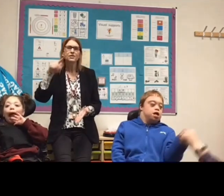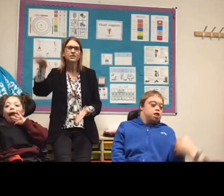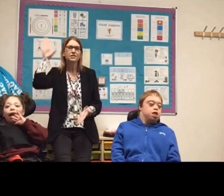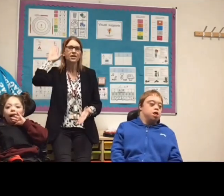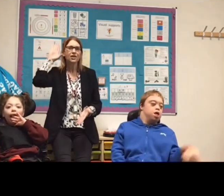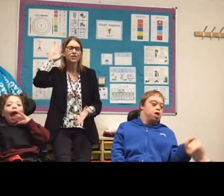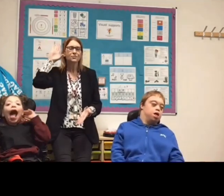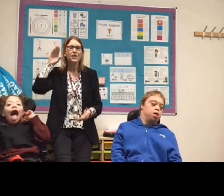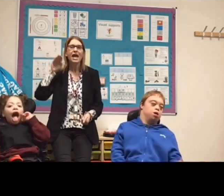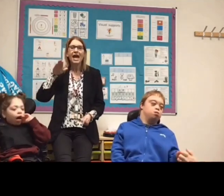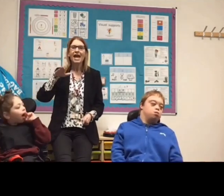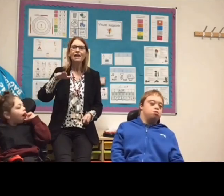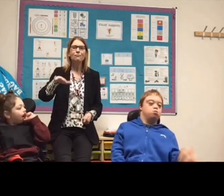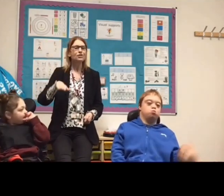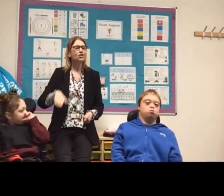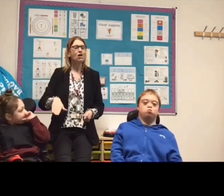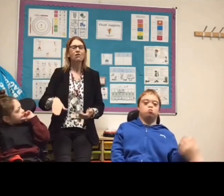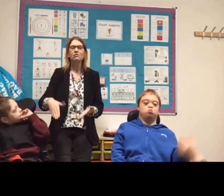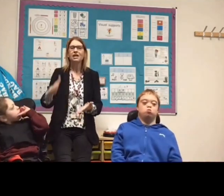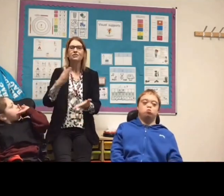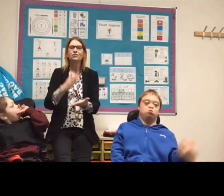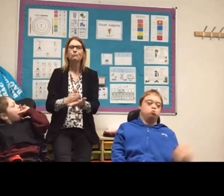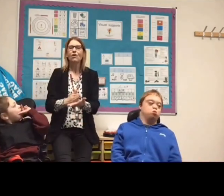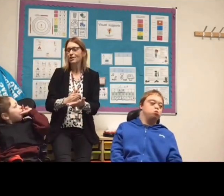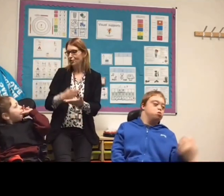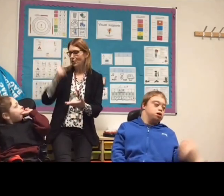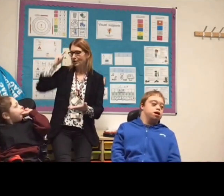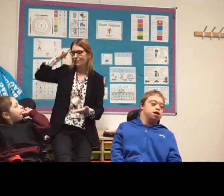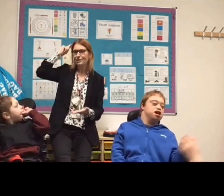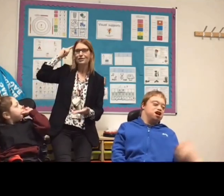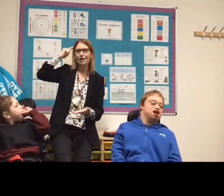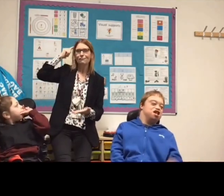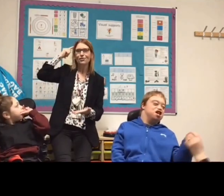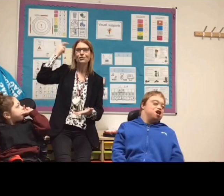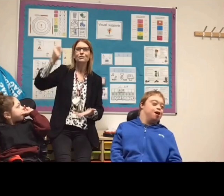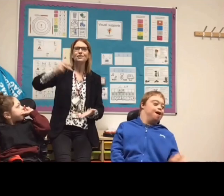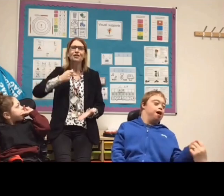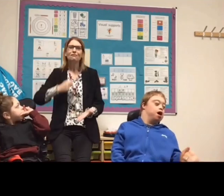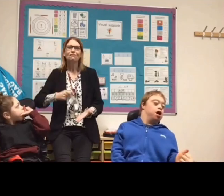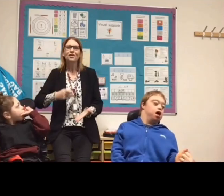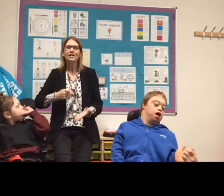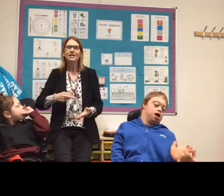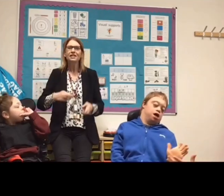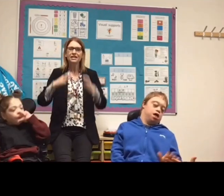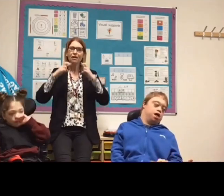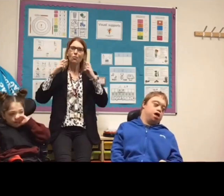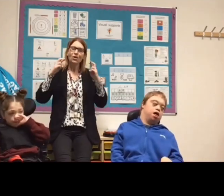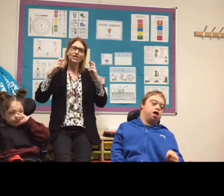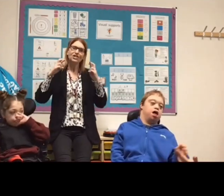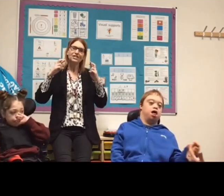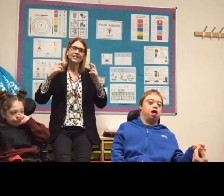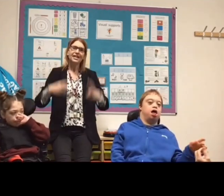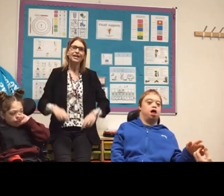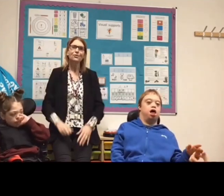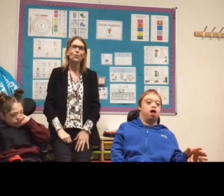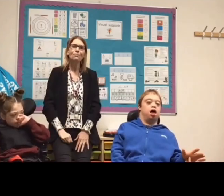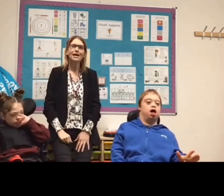voice is heard. Every child has the right to express their views, feelings and wishes in all